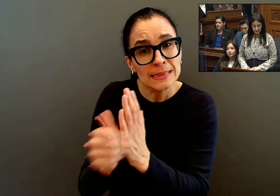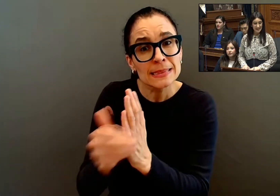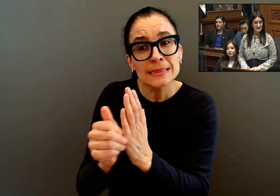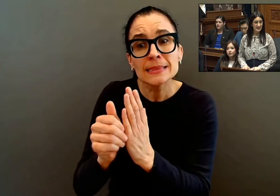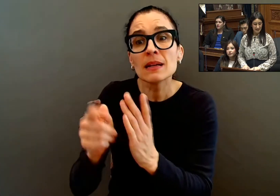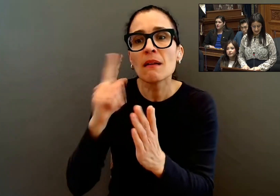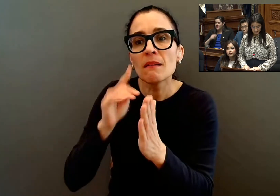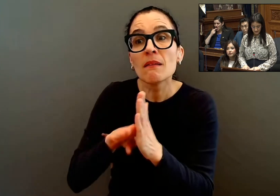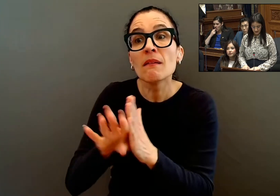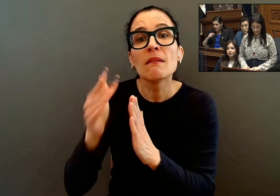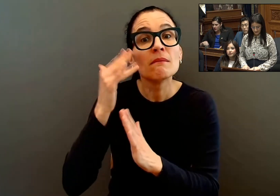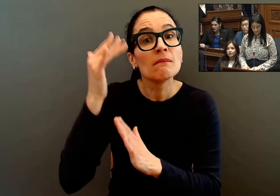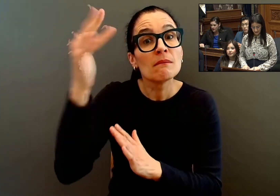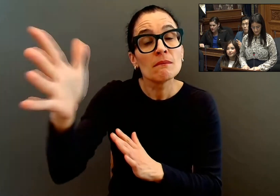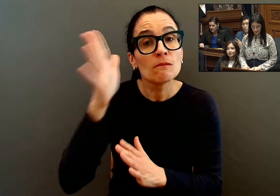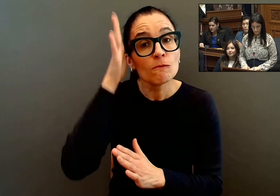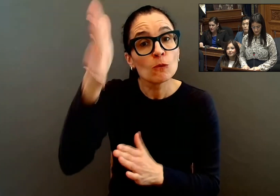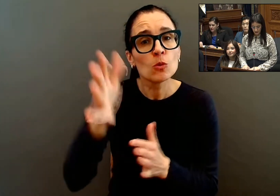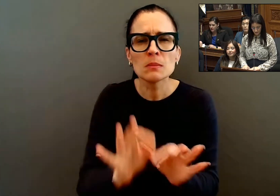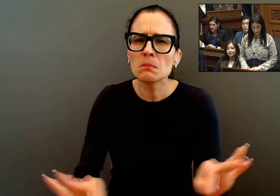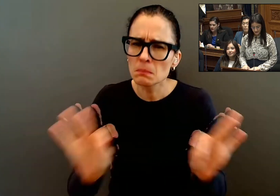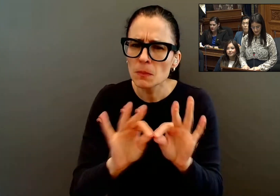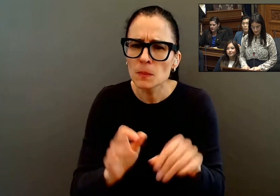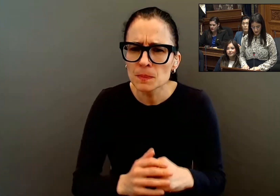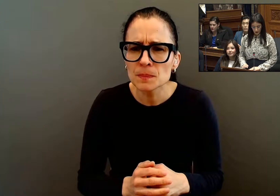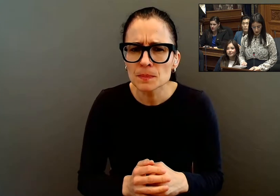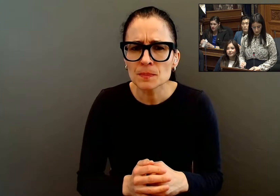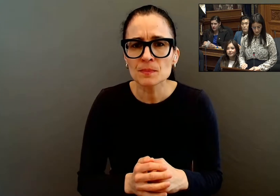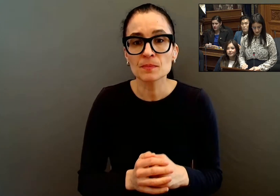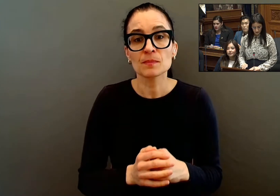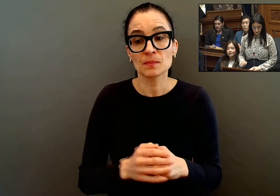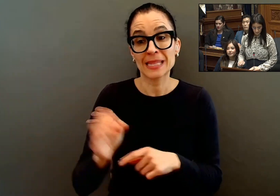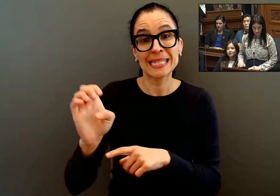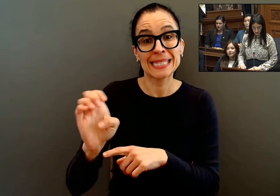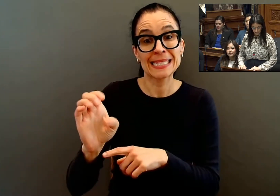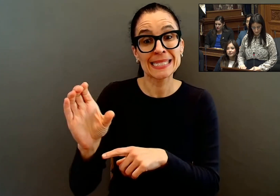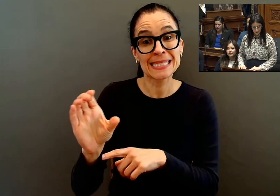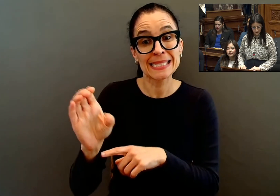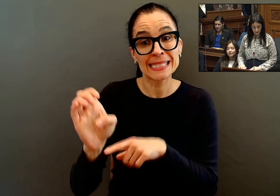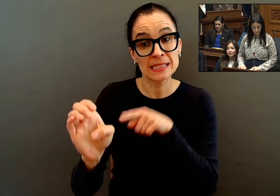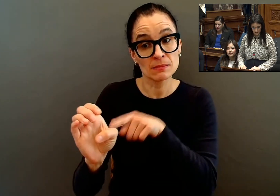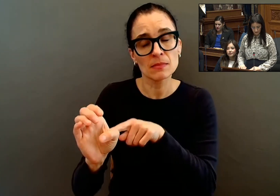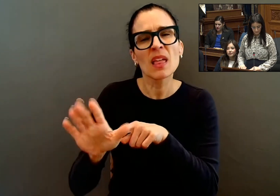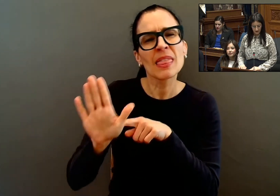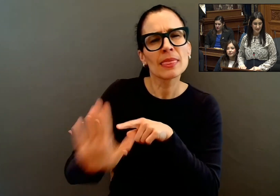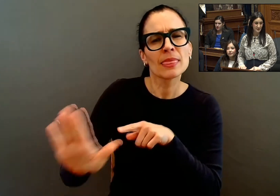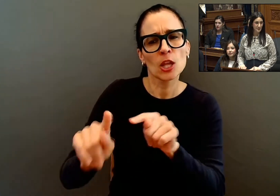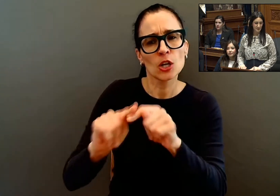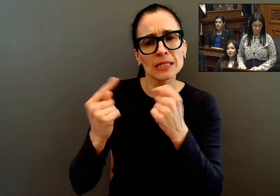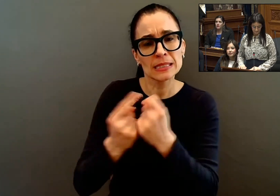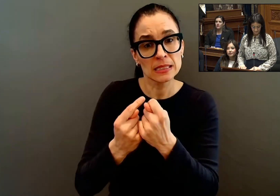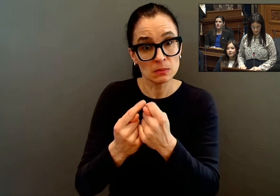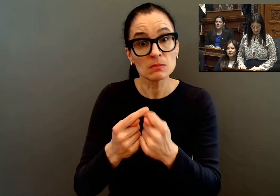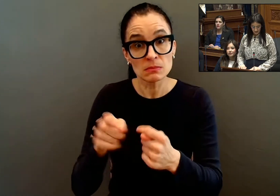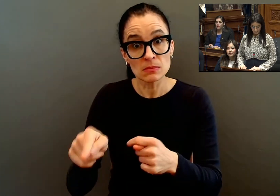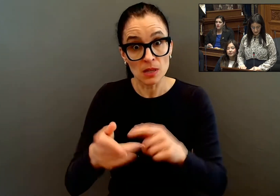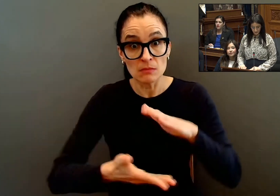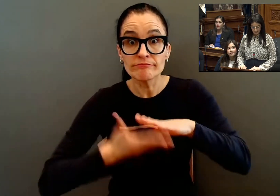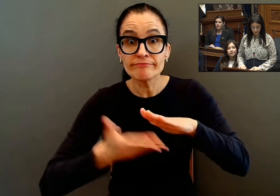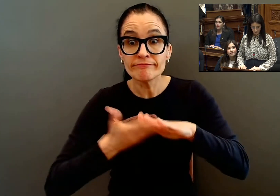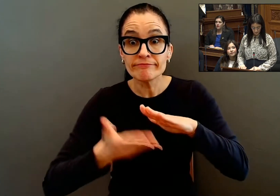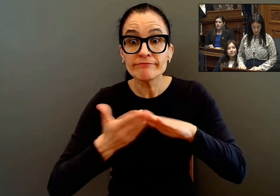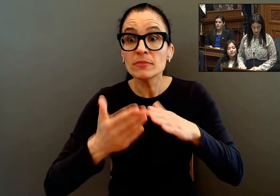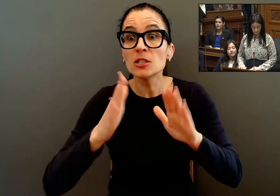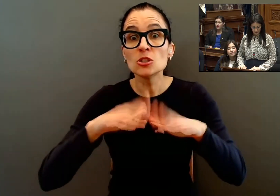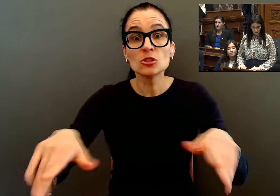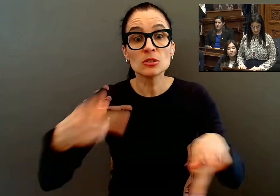broadly, ECEs and the teams that run childcare sites are critical to making our communities thrive as a whole. By doing